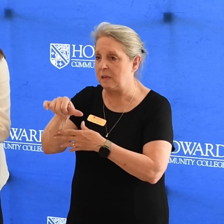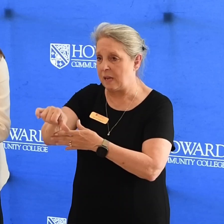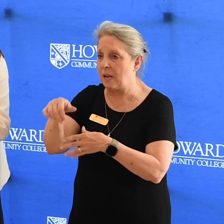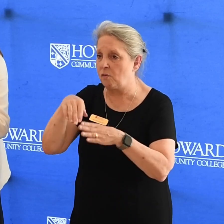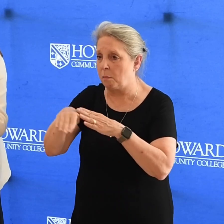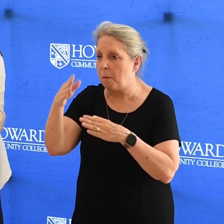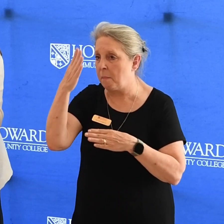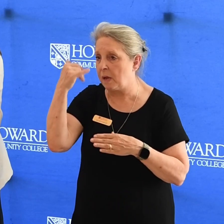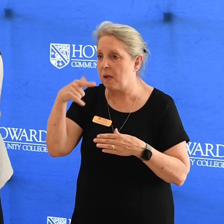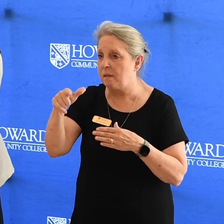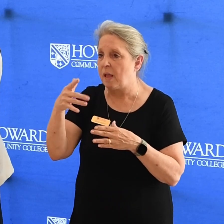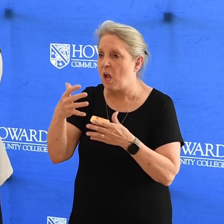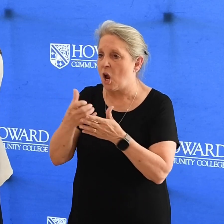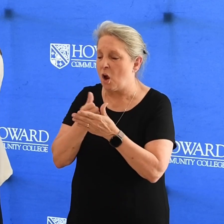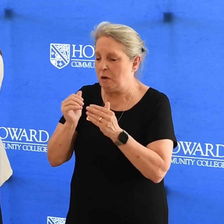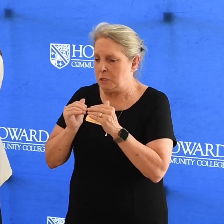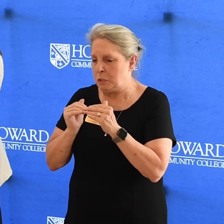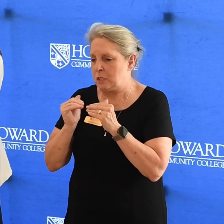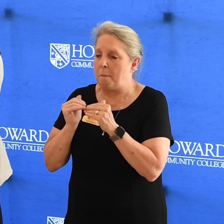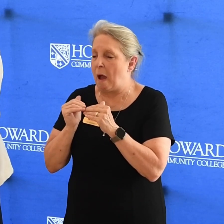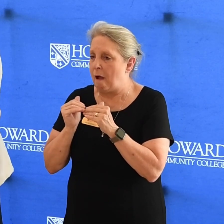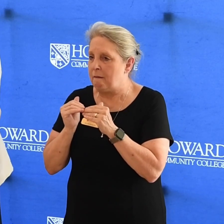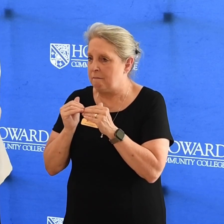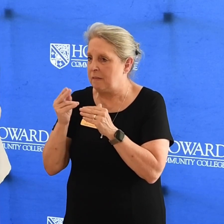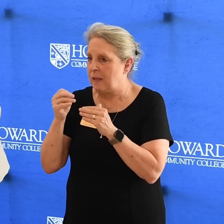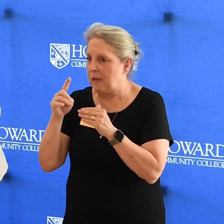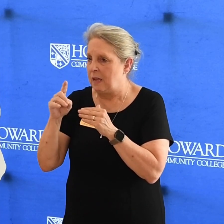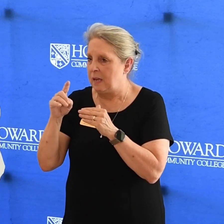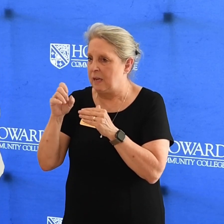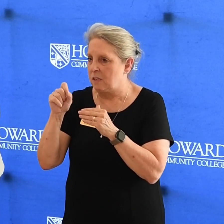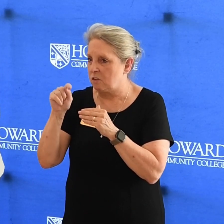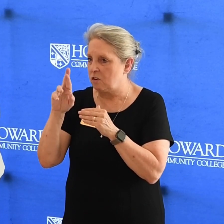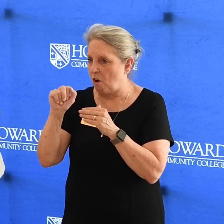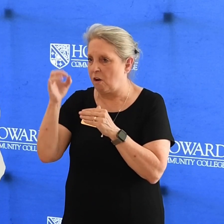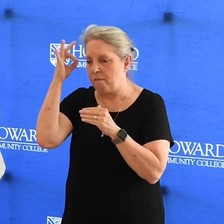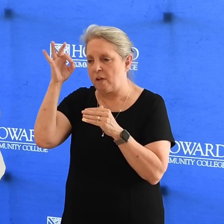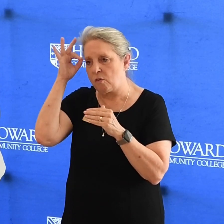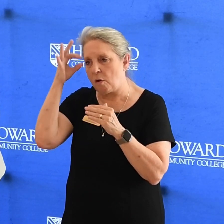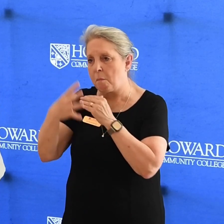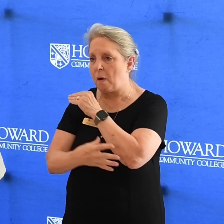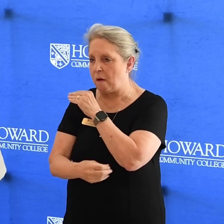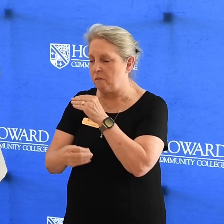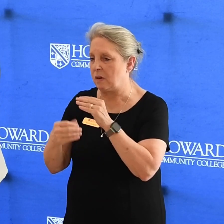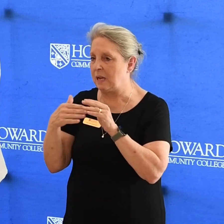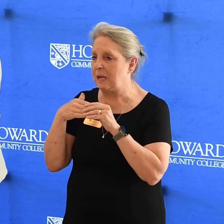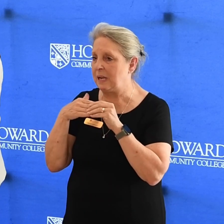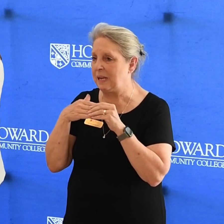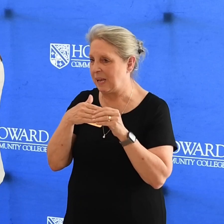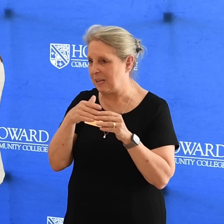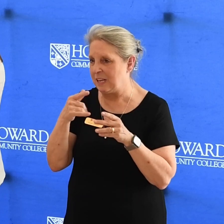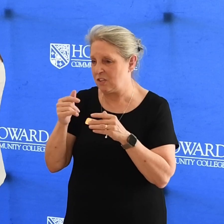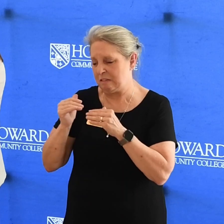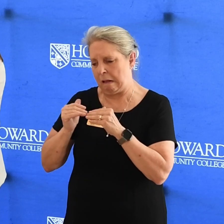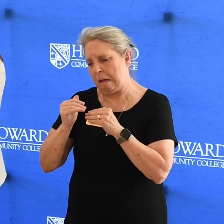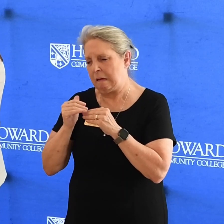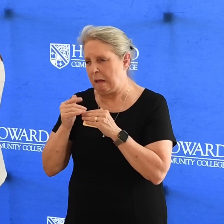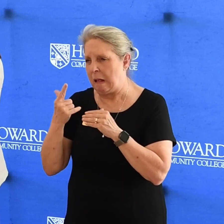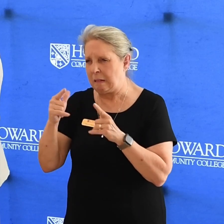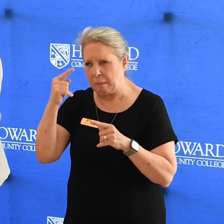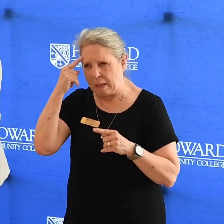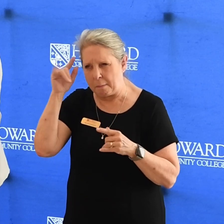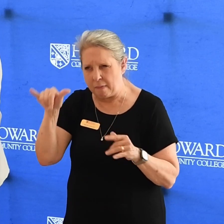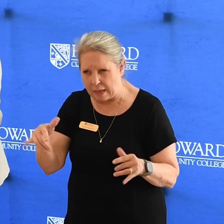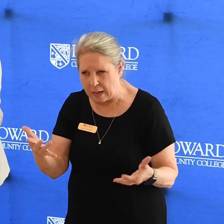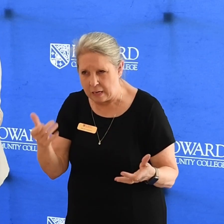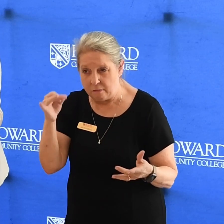enrollment because they earned just above the Head Start federal poverty guidelines. Just let that sink in for a minute. If you don't